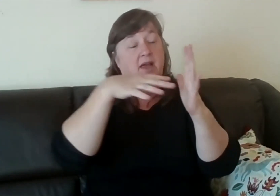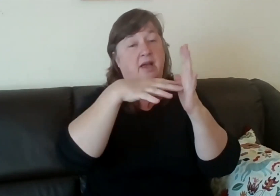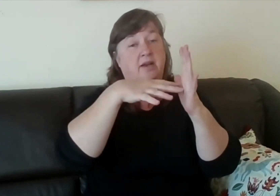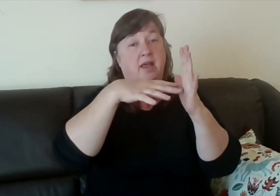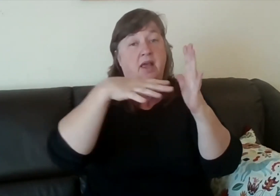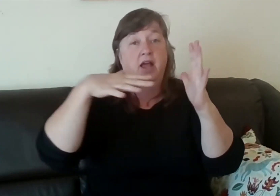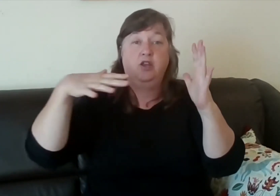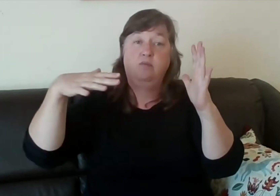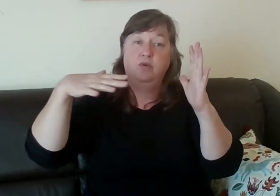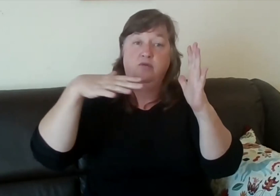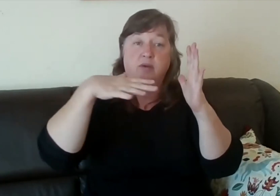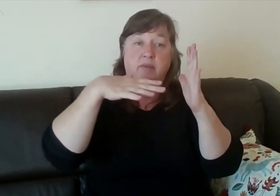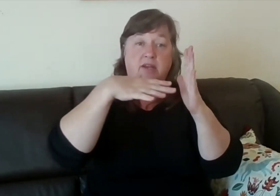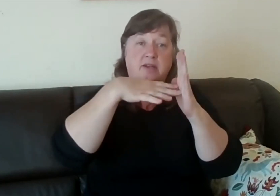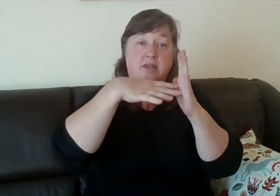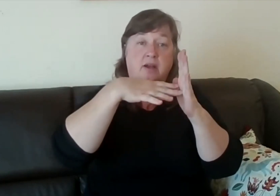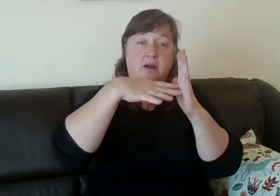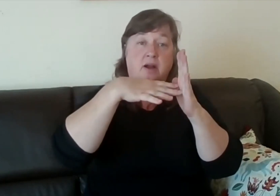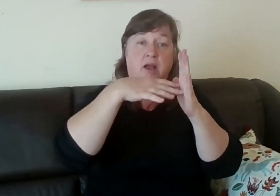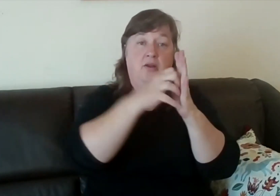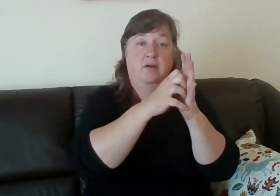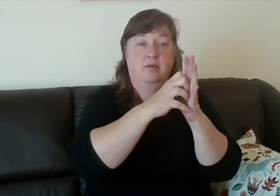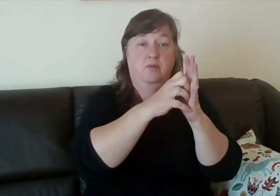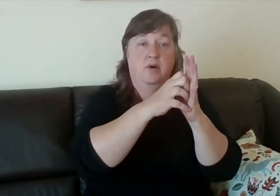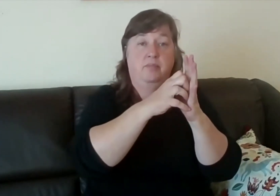hand, and you move them into here and you have them crumple.